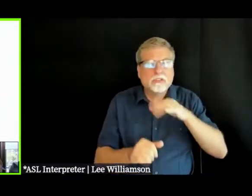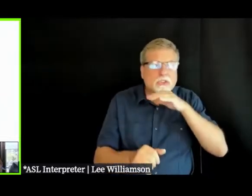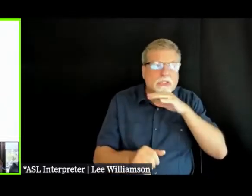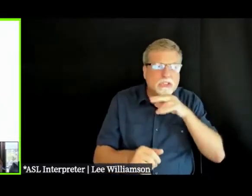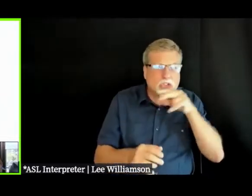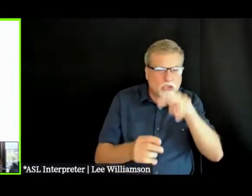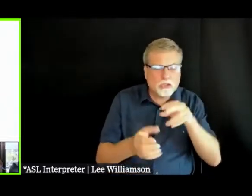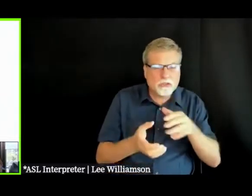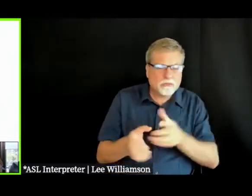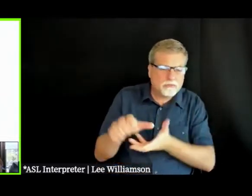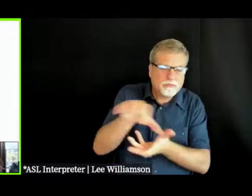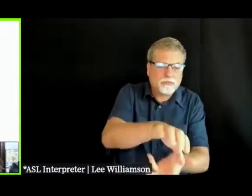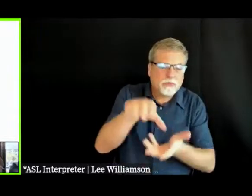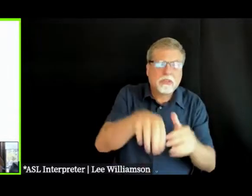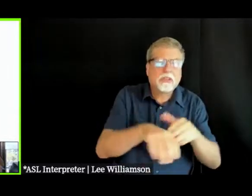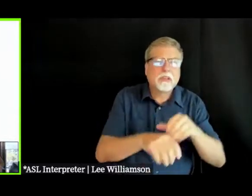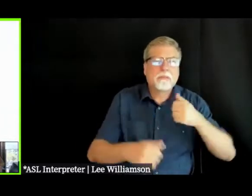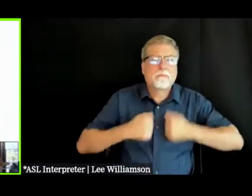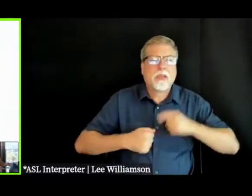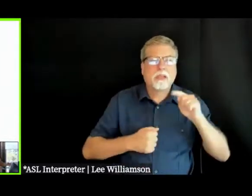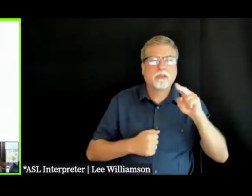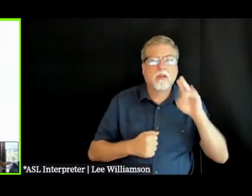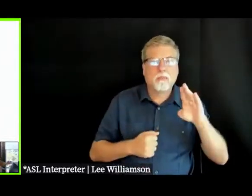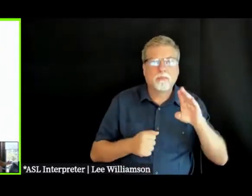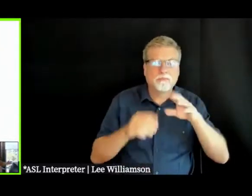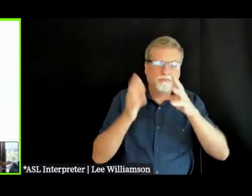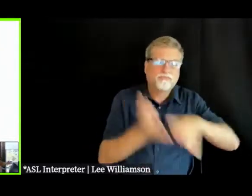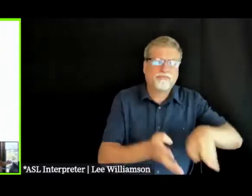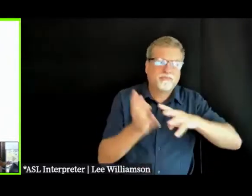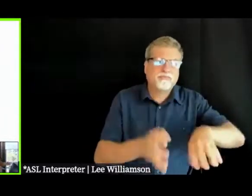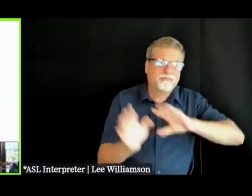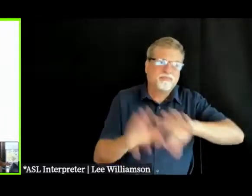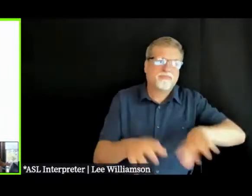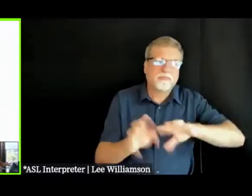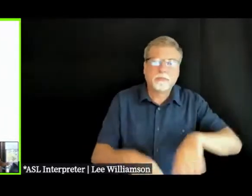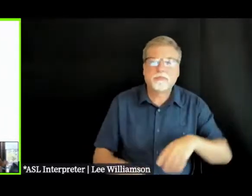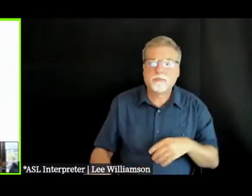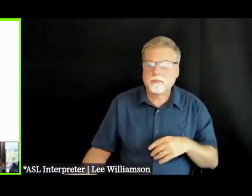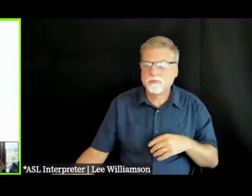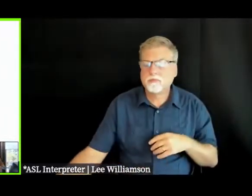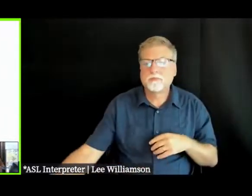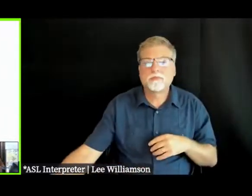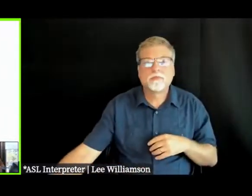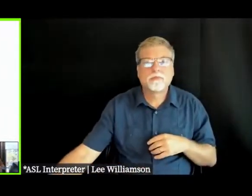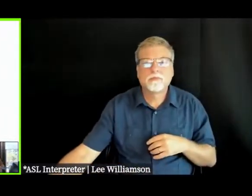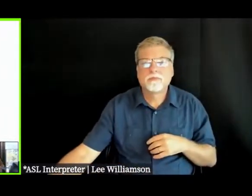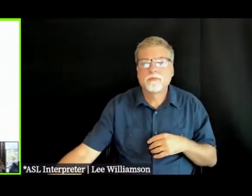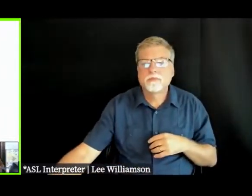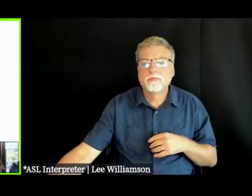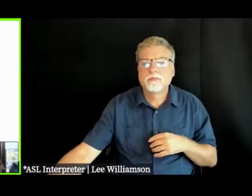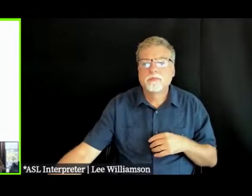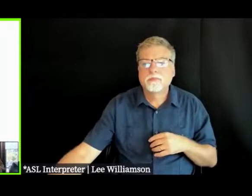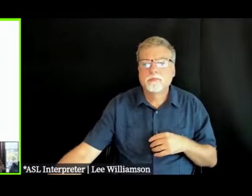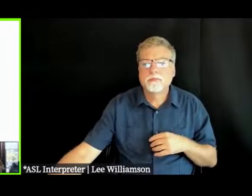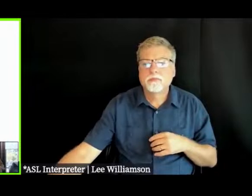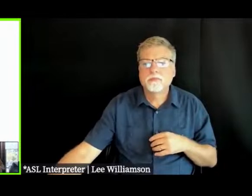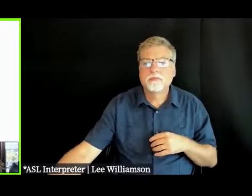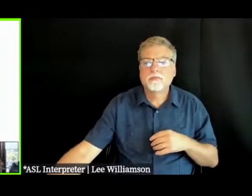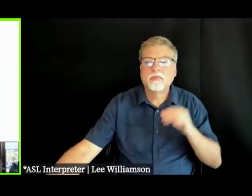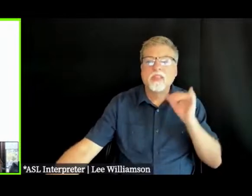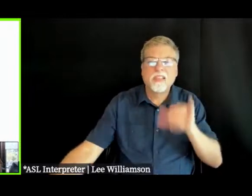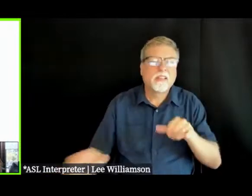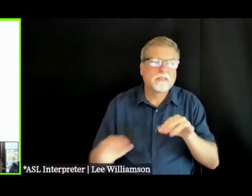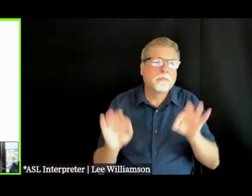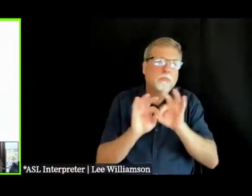it to warm the plants. But those are the pieces that you want to do as that water comes in so that you can help maintain